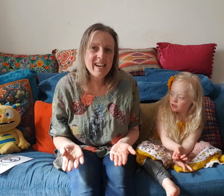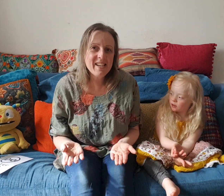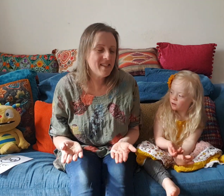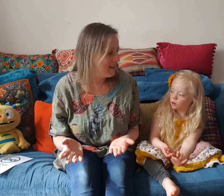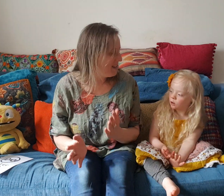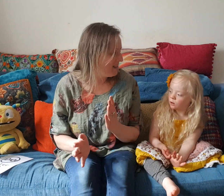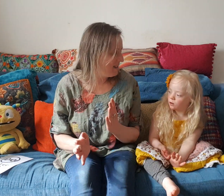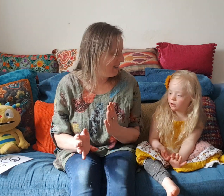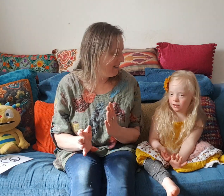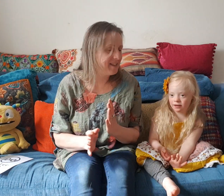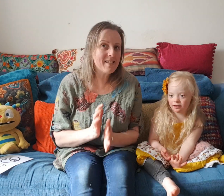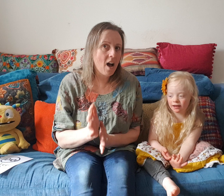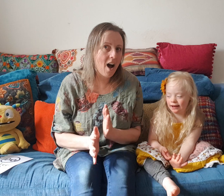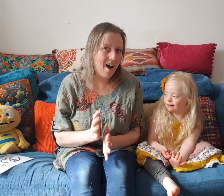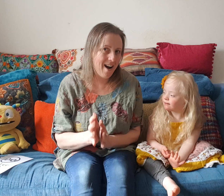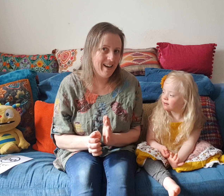Today's sign.